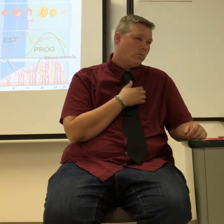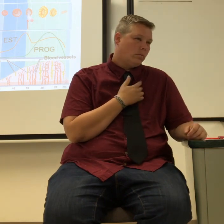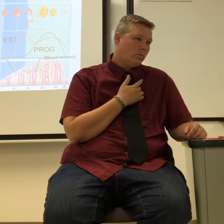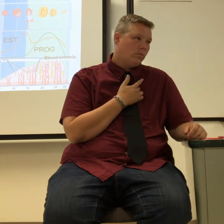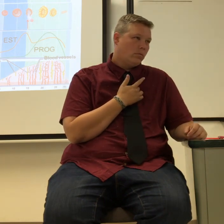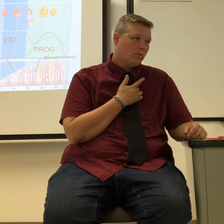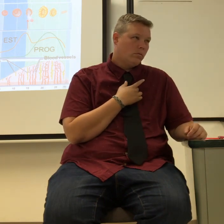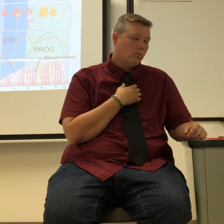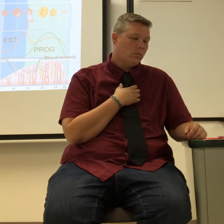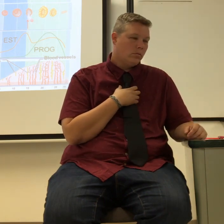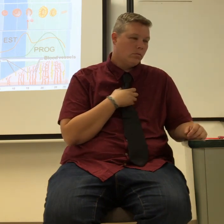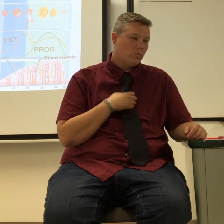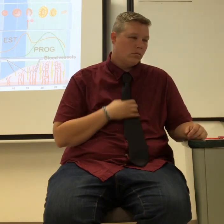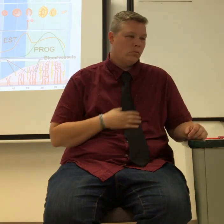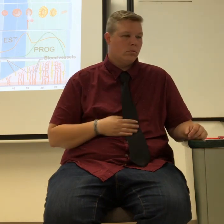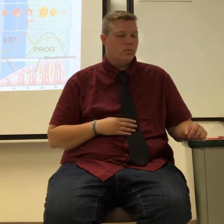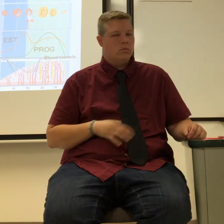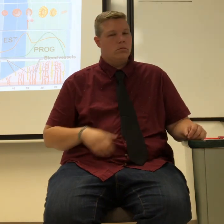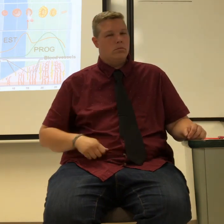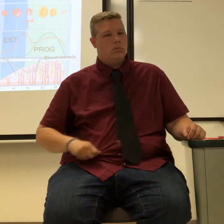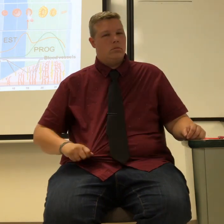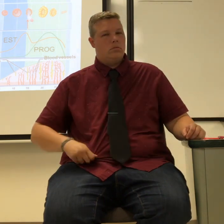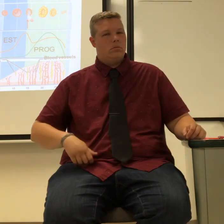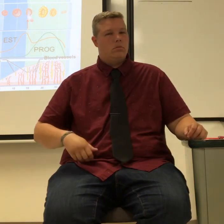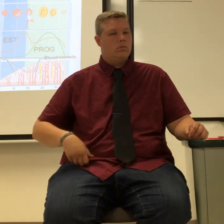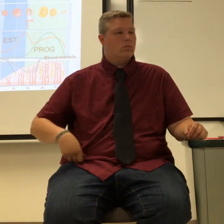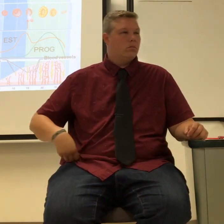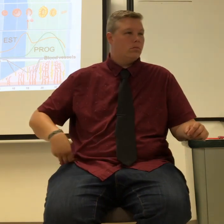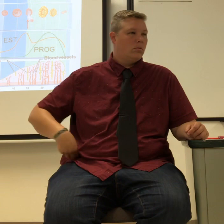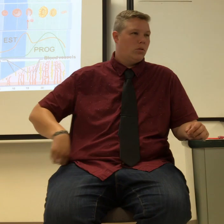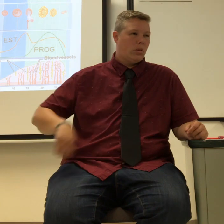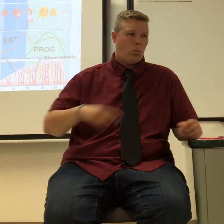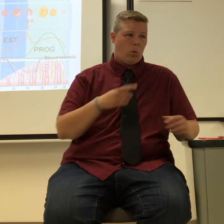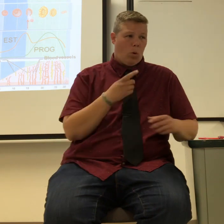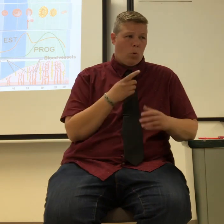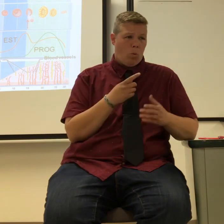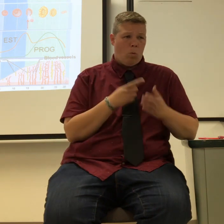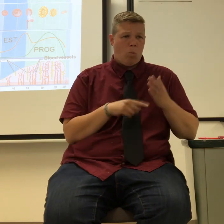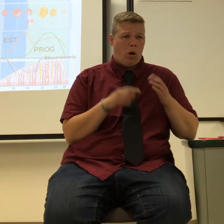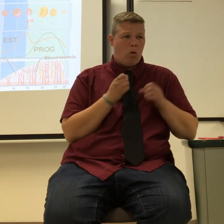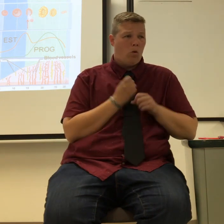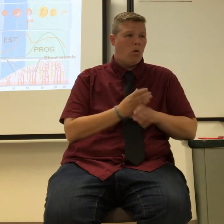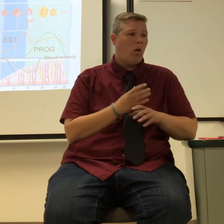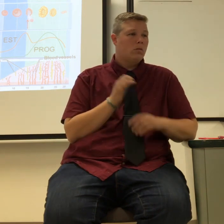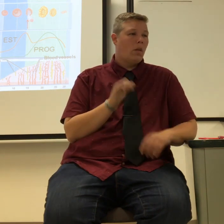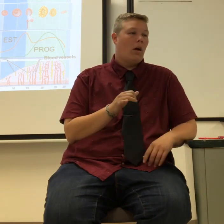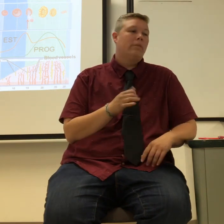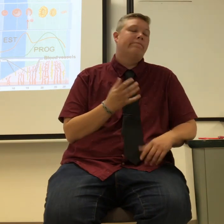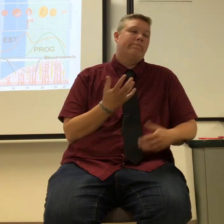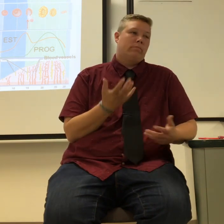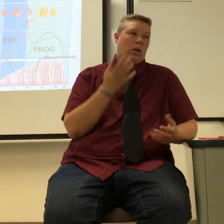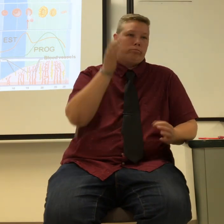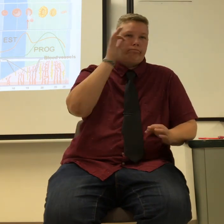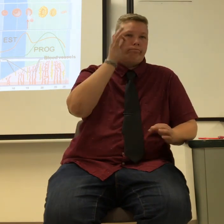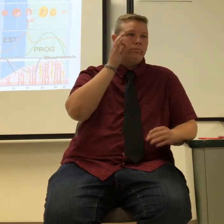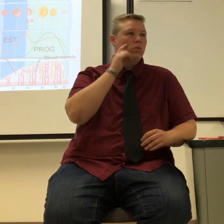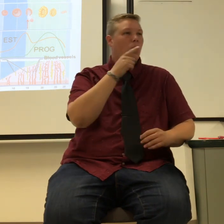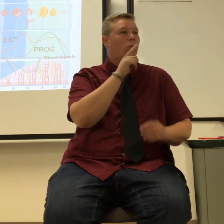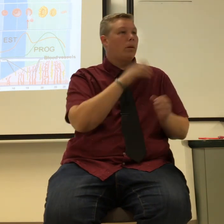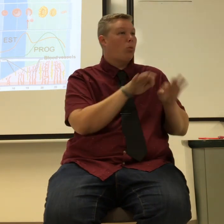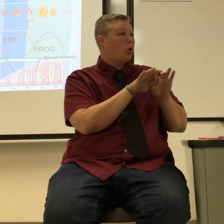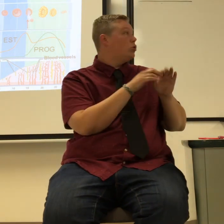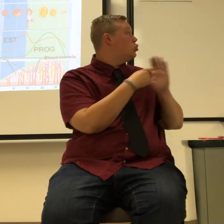why? So what causes that? And you don't know. That's why you lost the point. So it's very important you show me you understand.